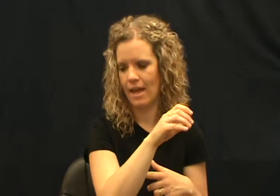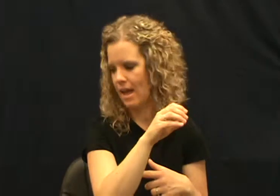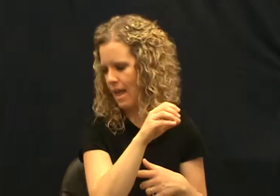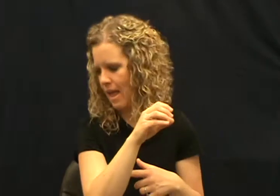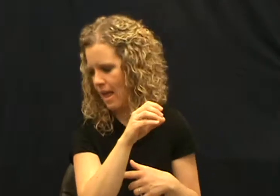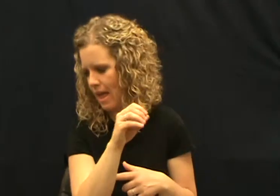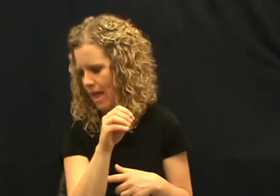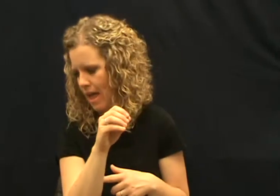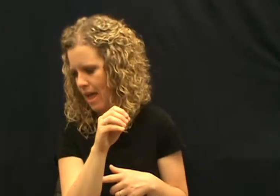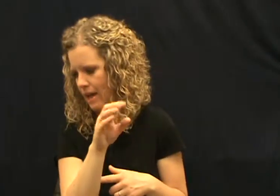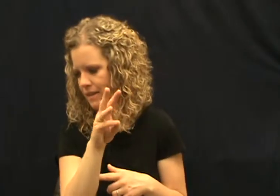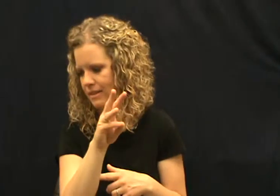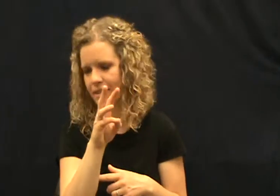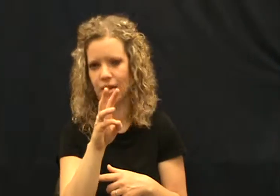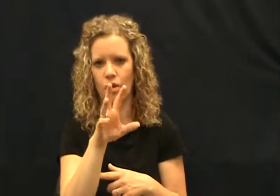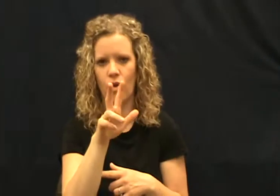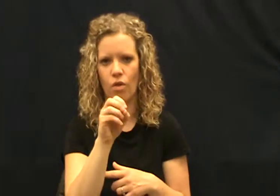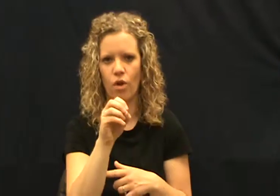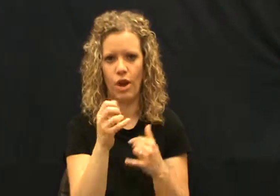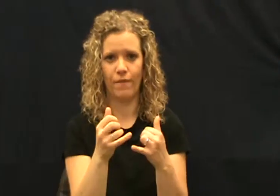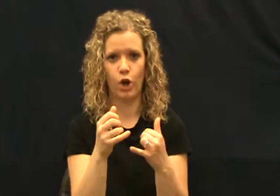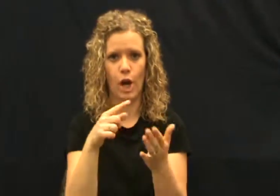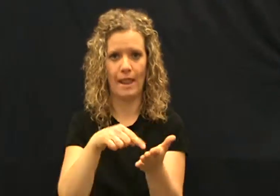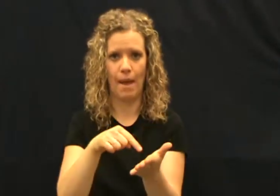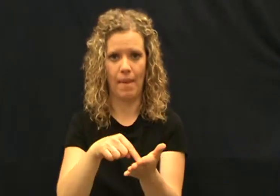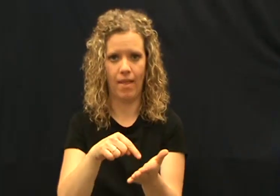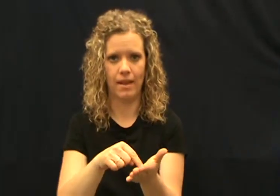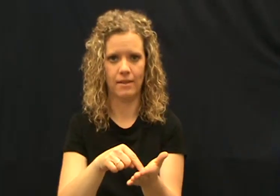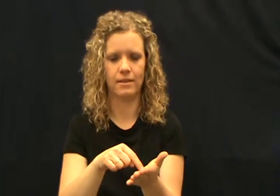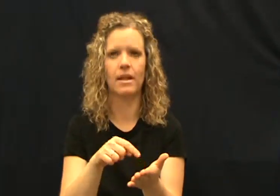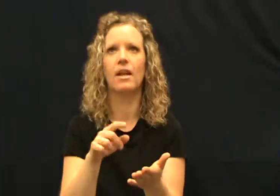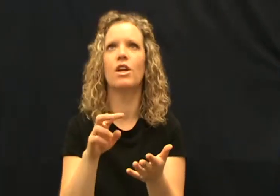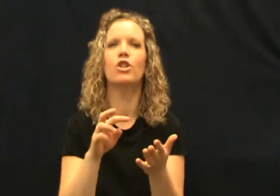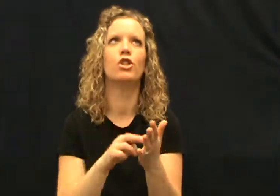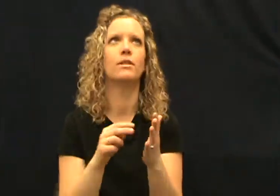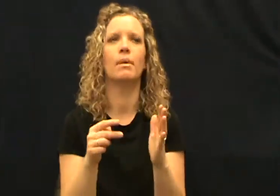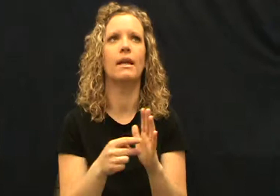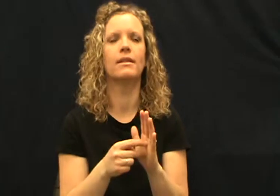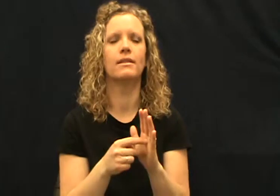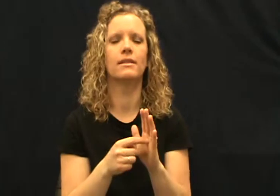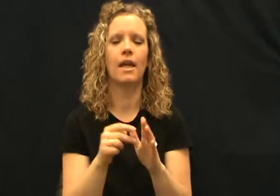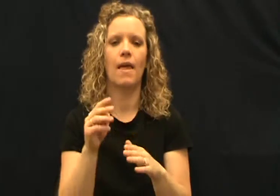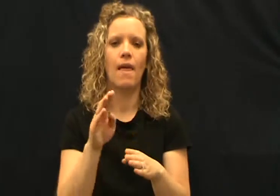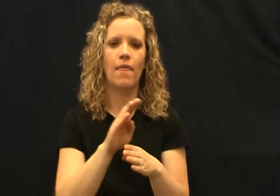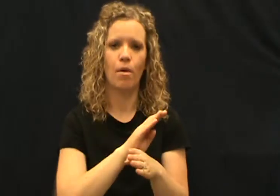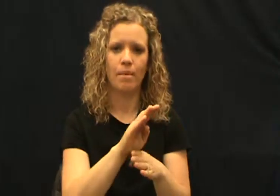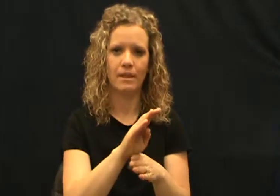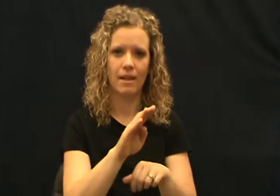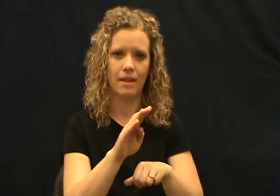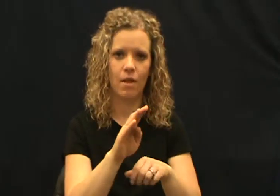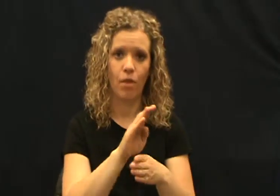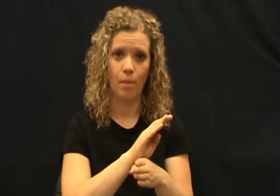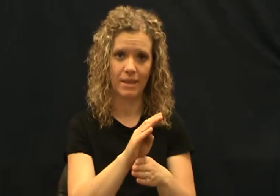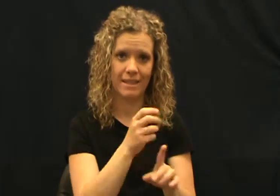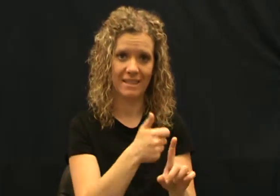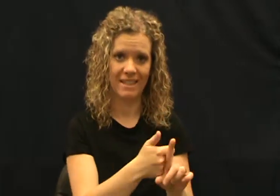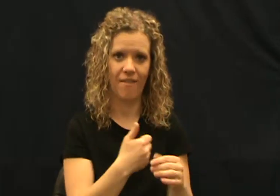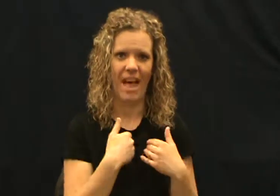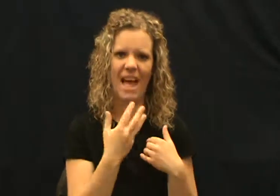of 16.9. That means that the company has $16.9 of current assets